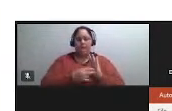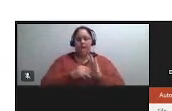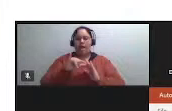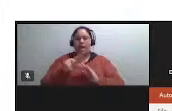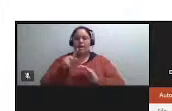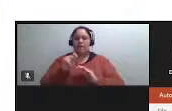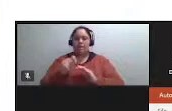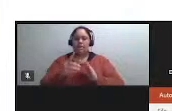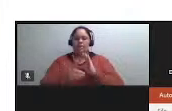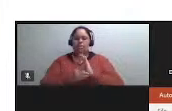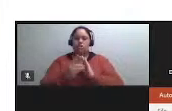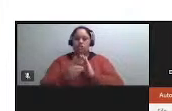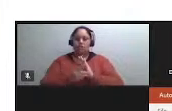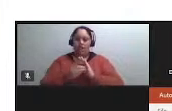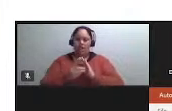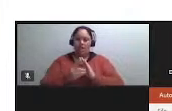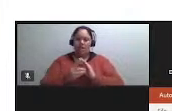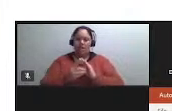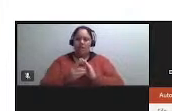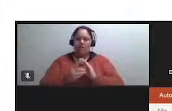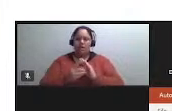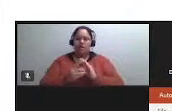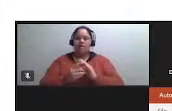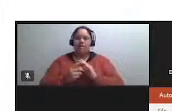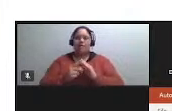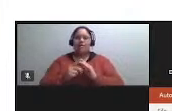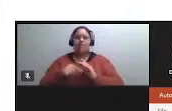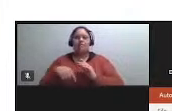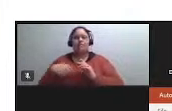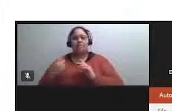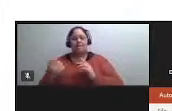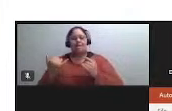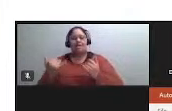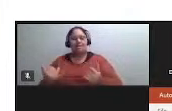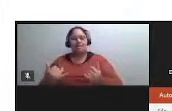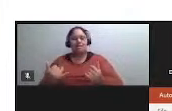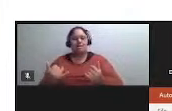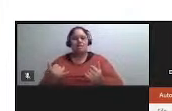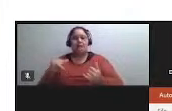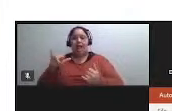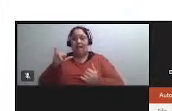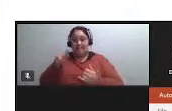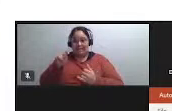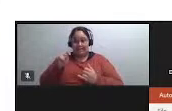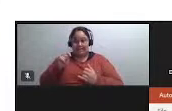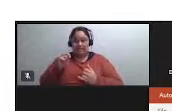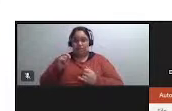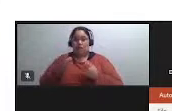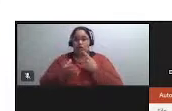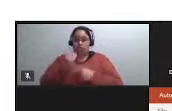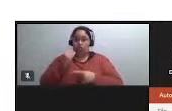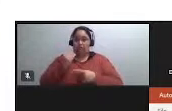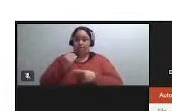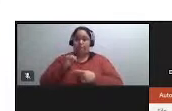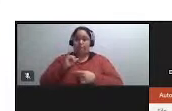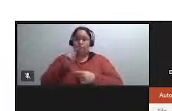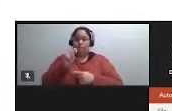IT digitalization. And then now I'm talking about IT, the achievement of